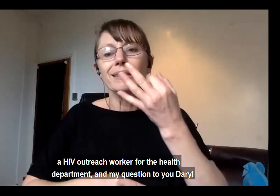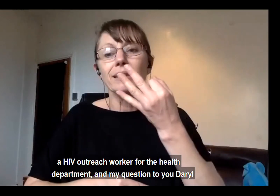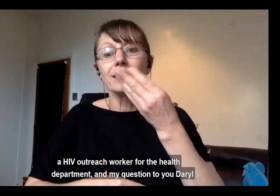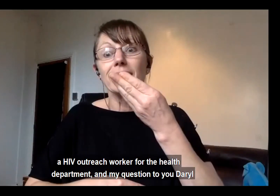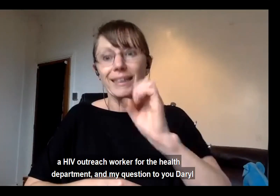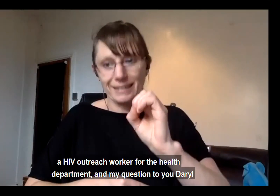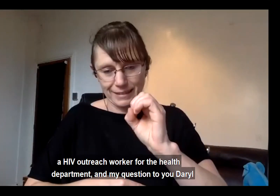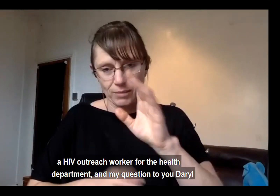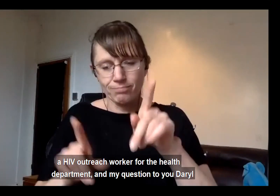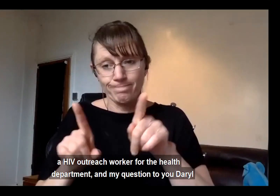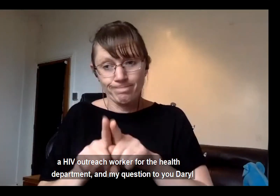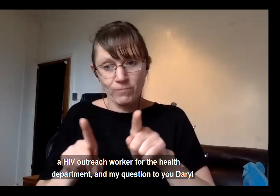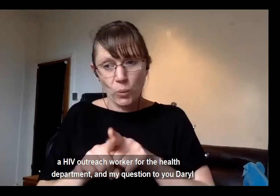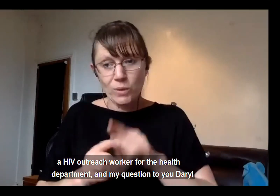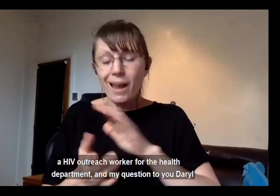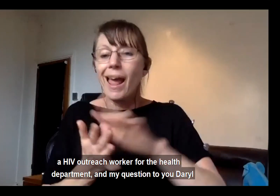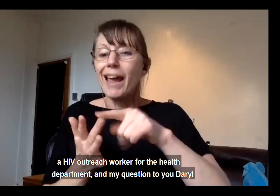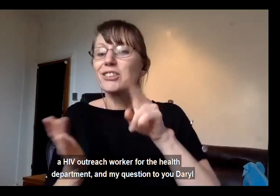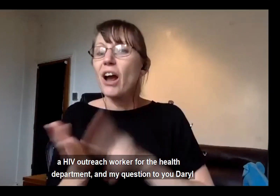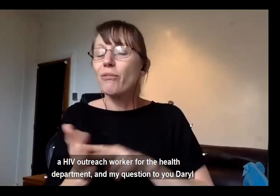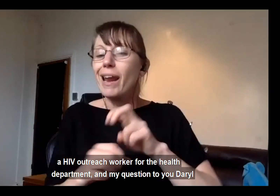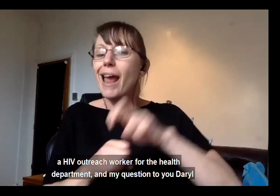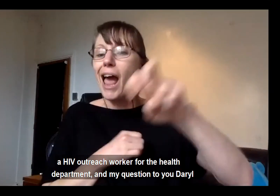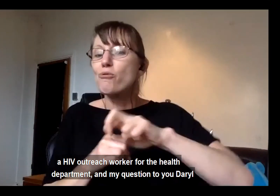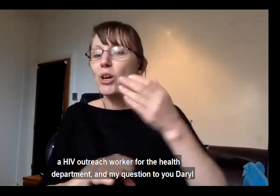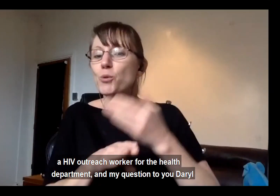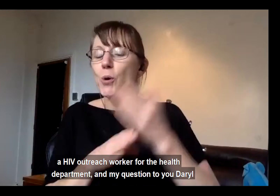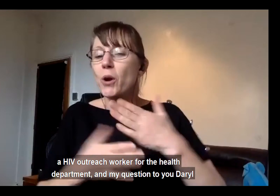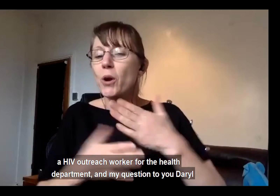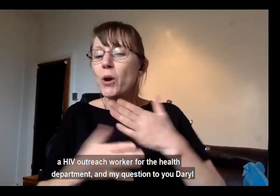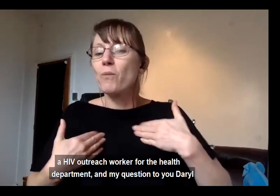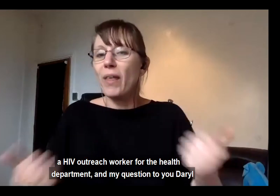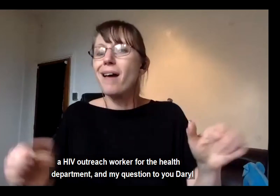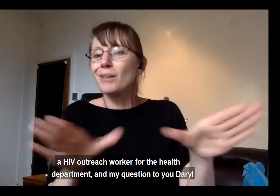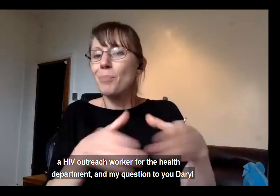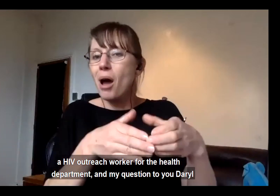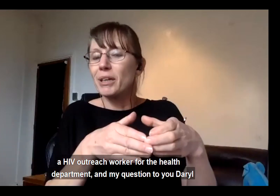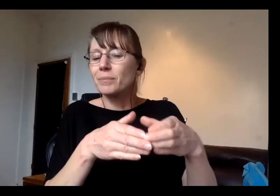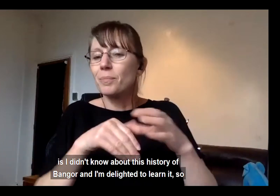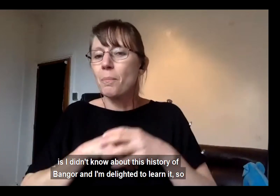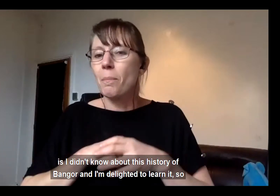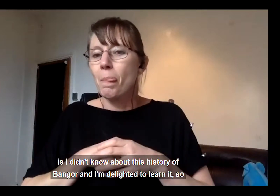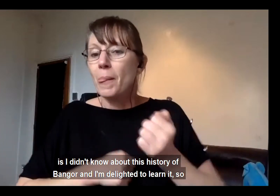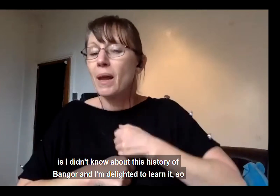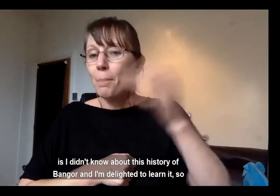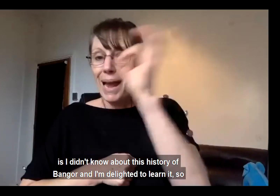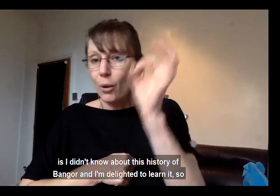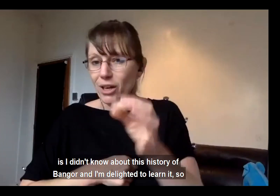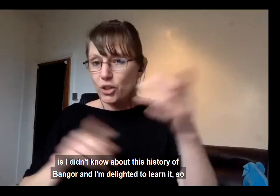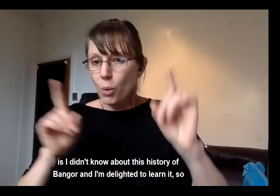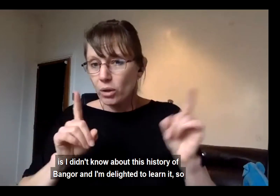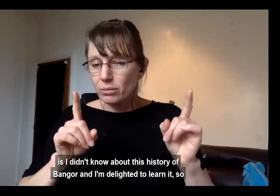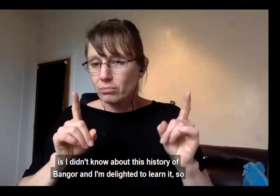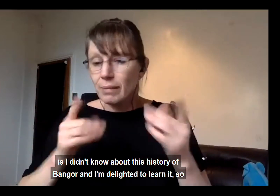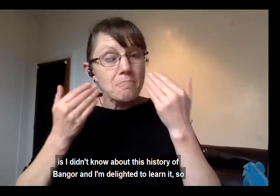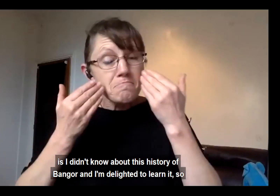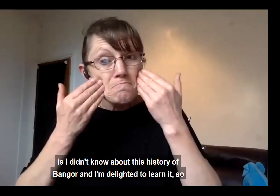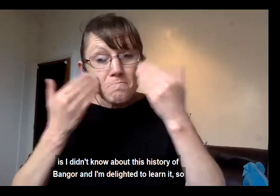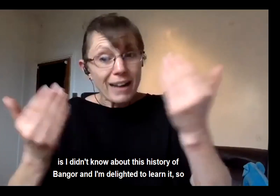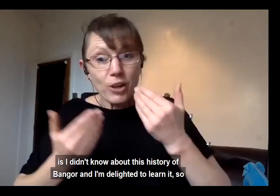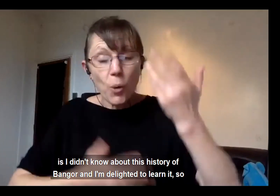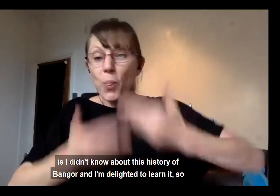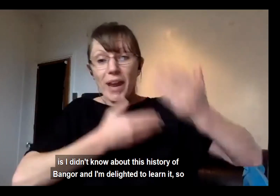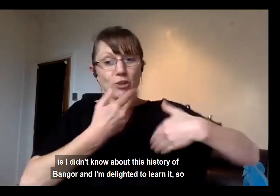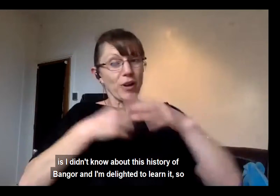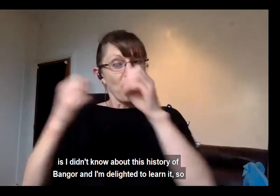also an HIV outreach worker for the health department. And my question to you, Darren, is I didn't know about this history of